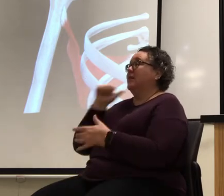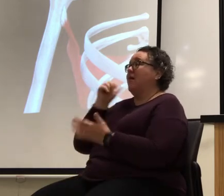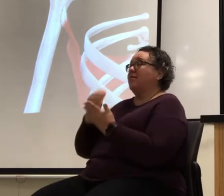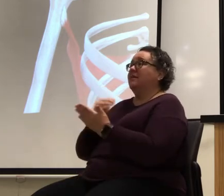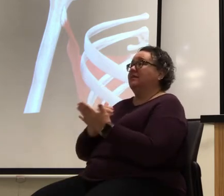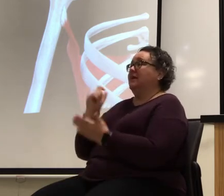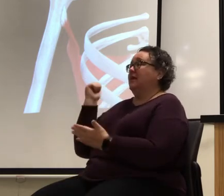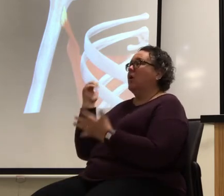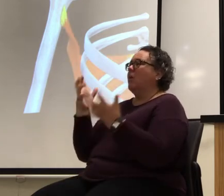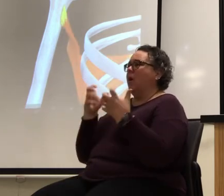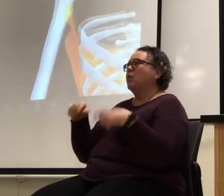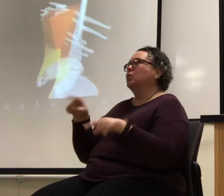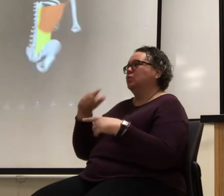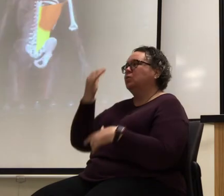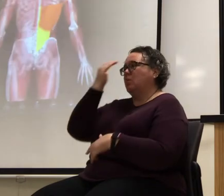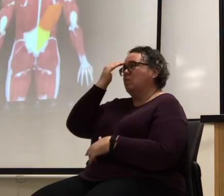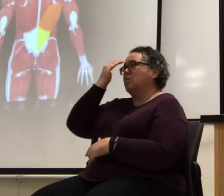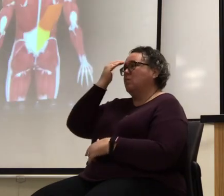know.